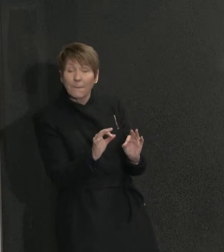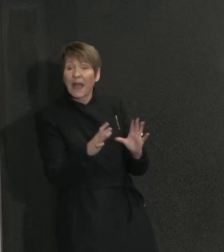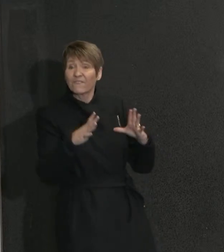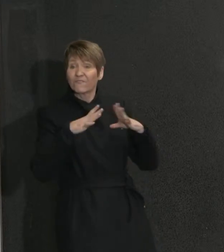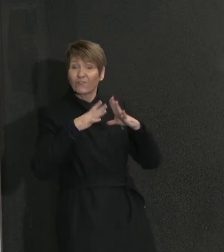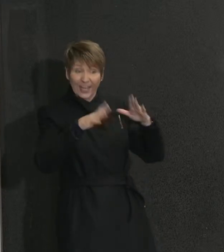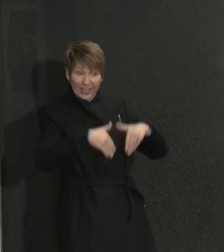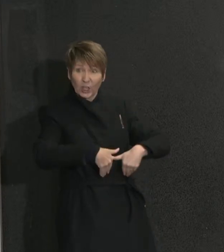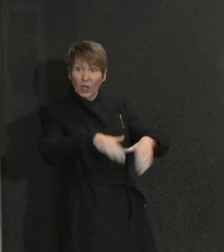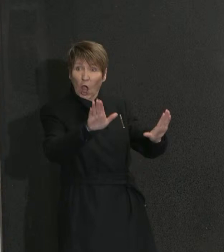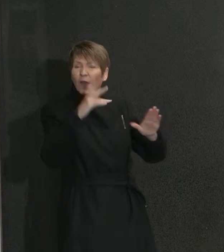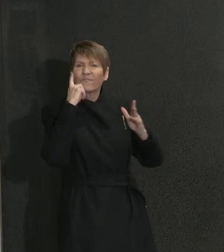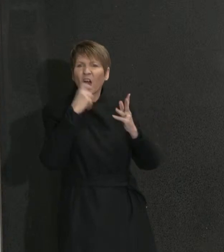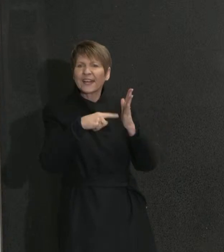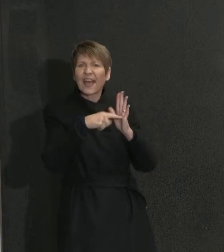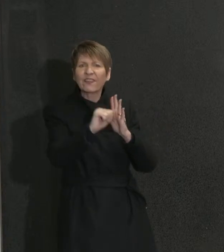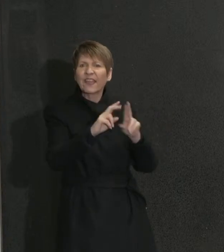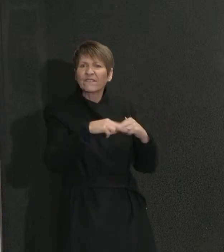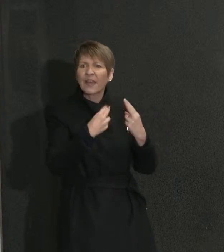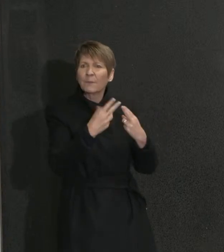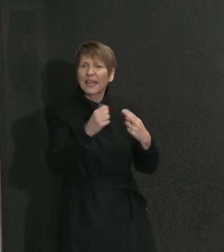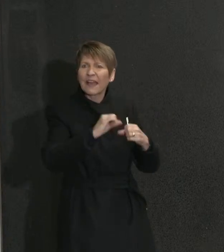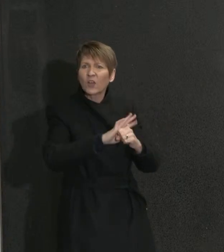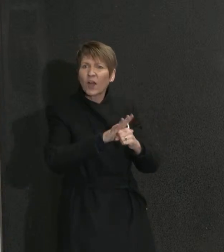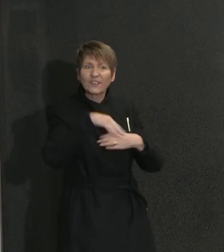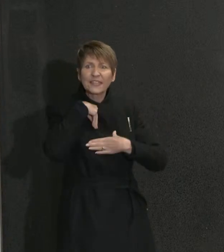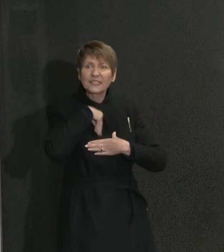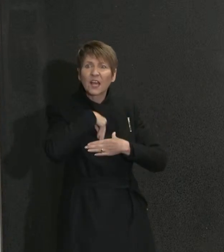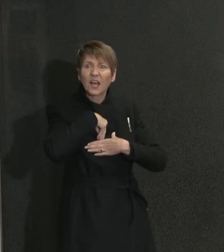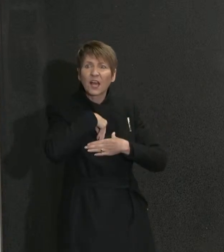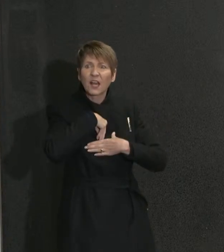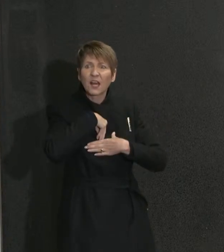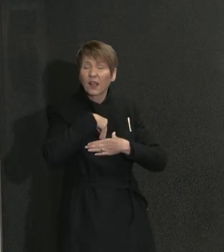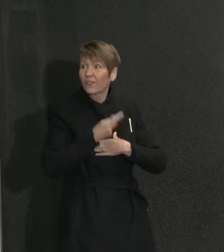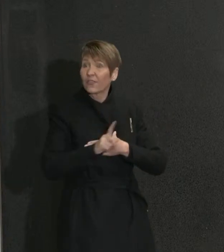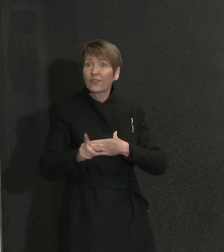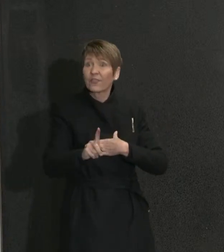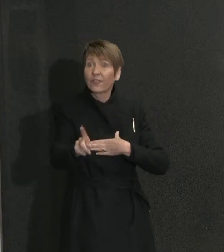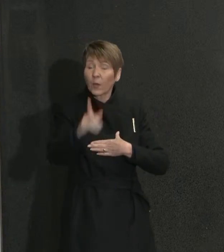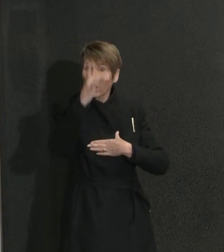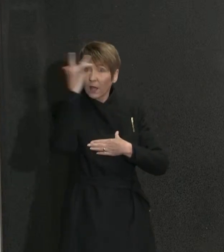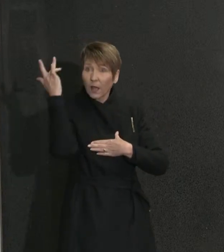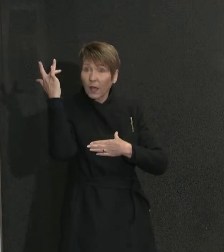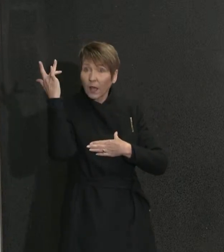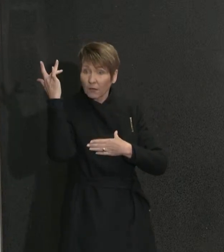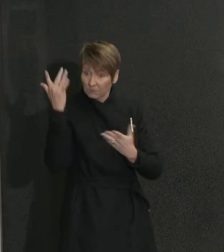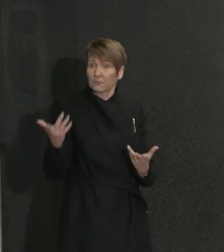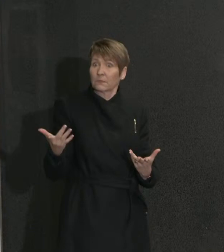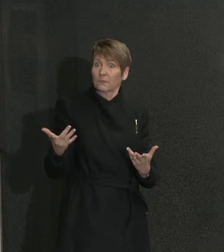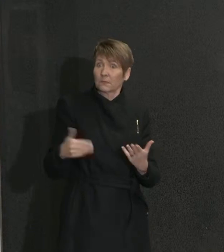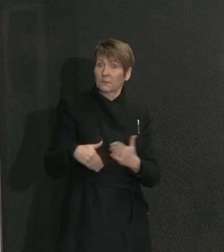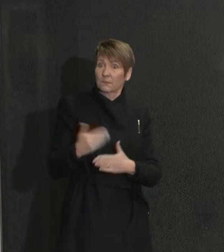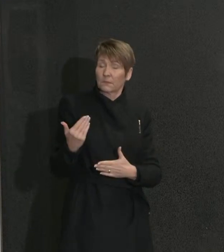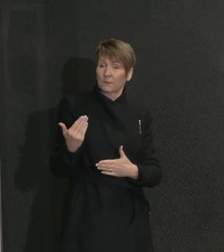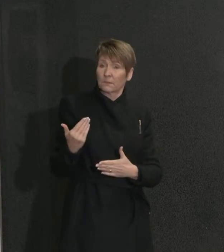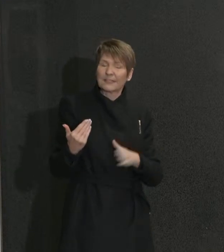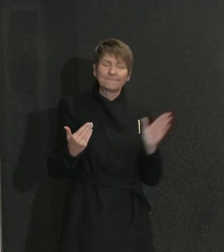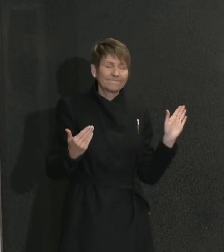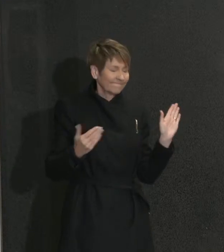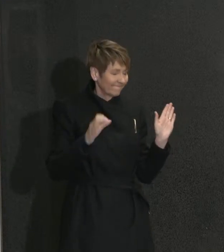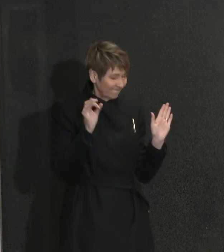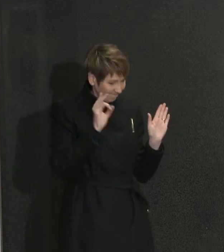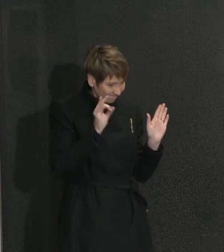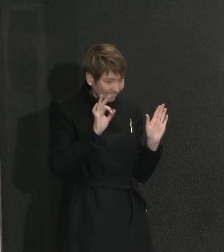and spawned new exposures. No, I just don't see that last thing at all. Look, Paul, you're absolutely right. So we're always contact tracing on our primary close contacts. We're